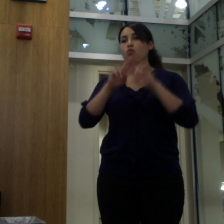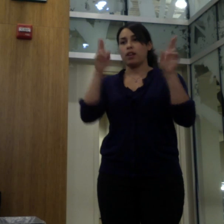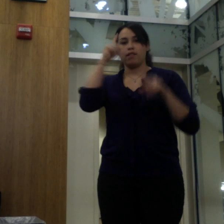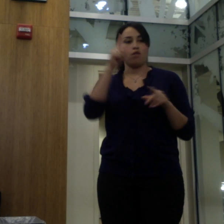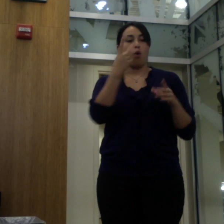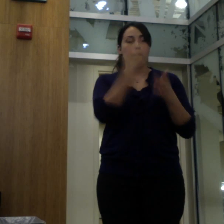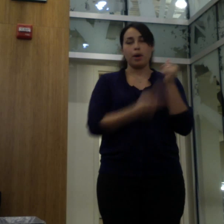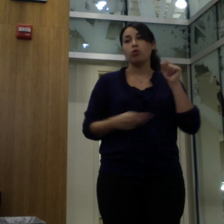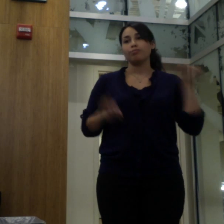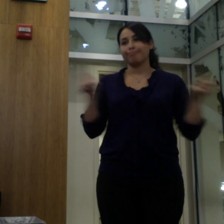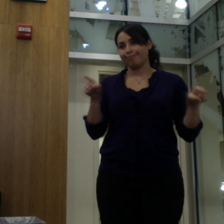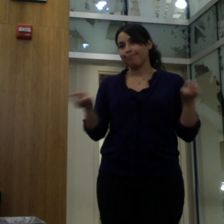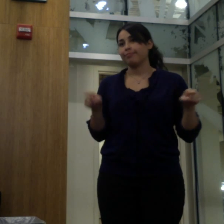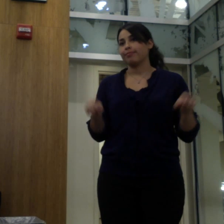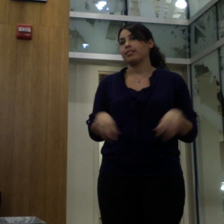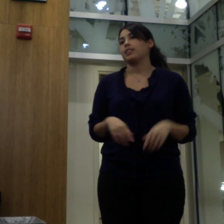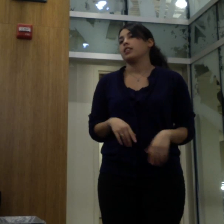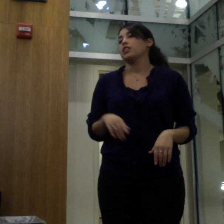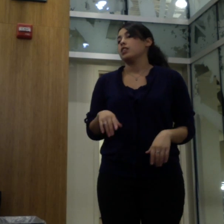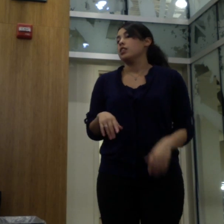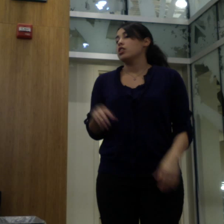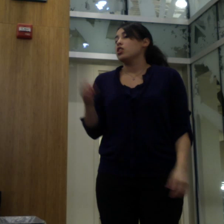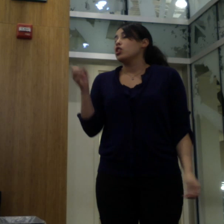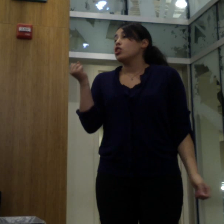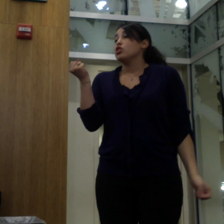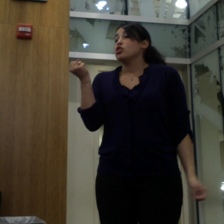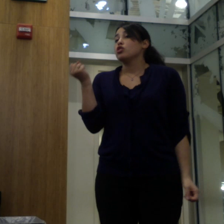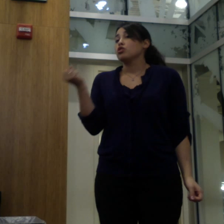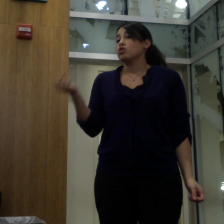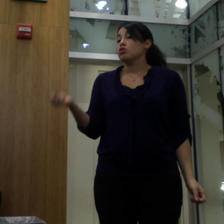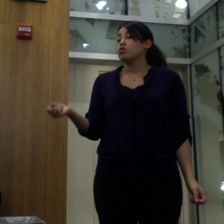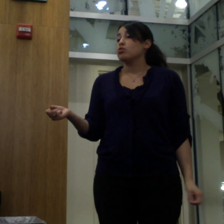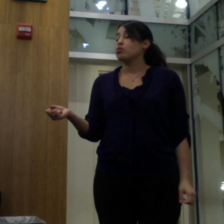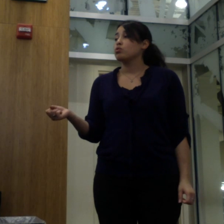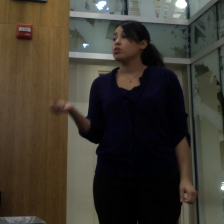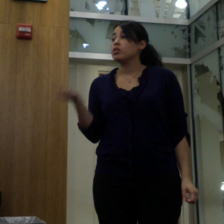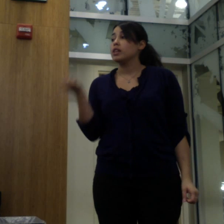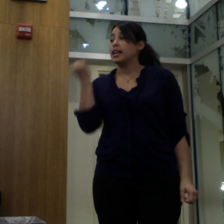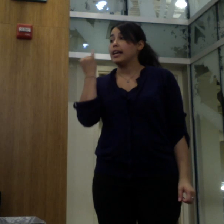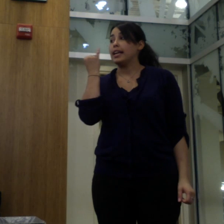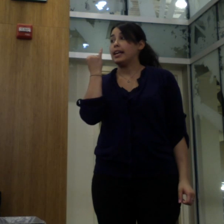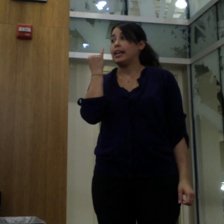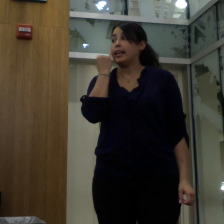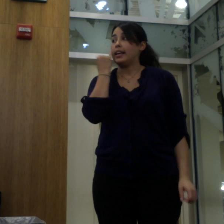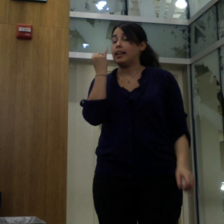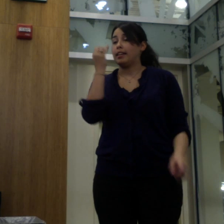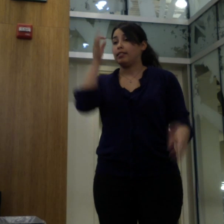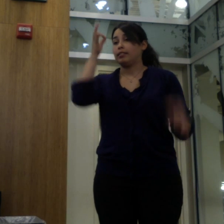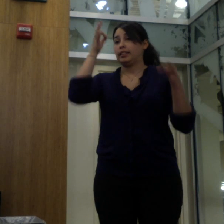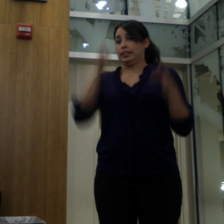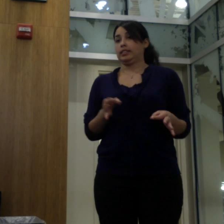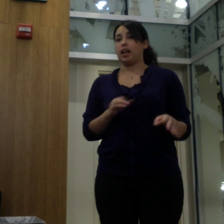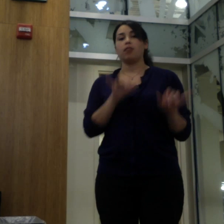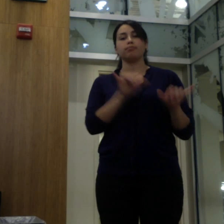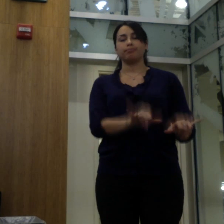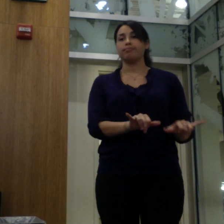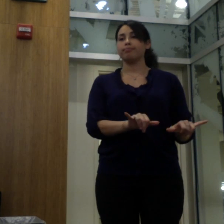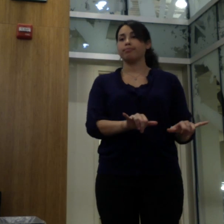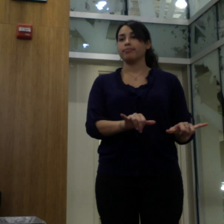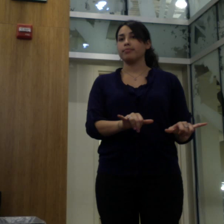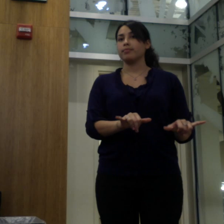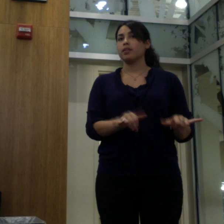situations. Okay? So if you are deciding to stay in place, what might be